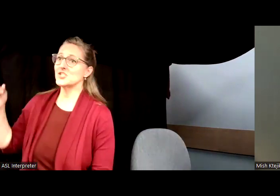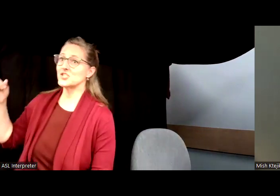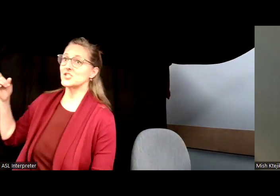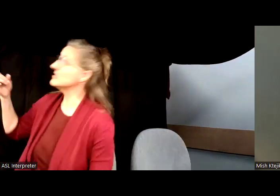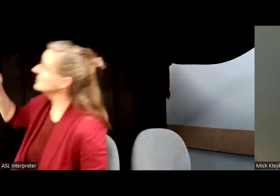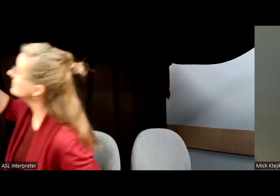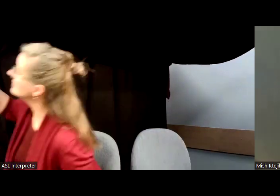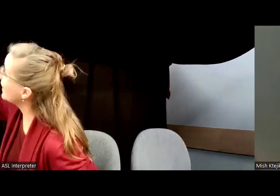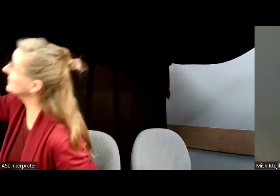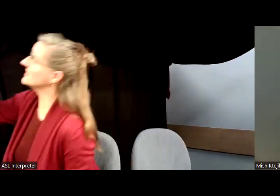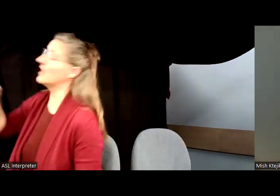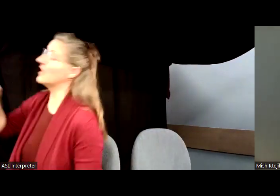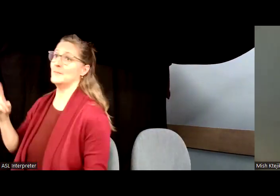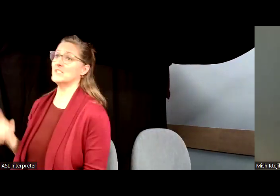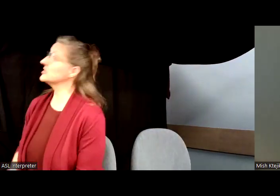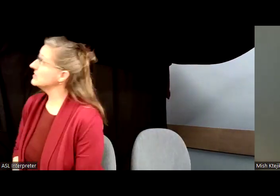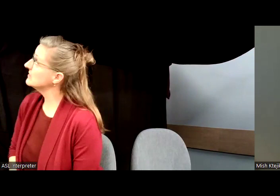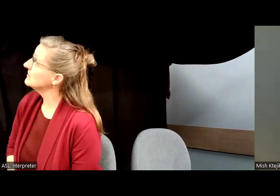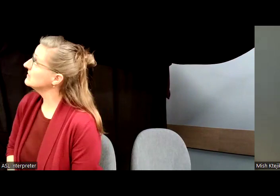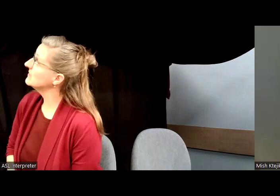Mish, I would like to call on Mish.